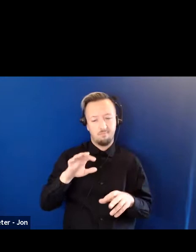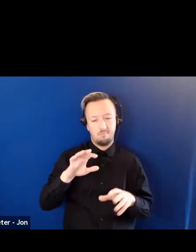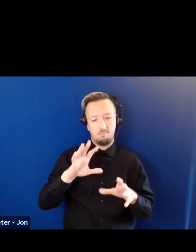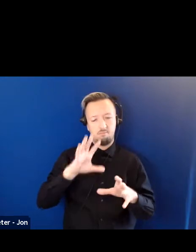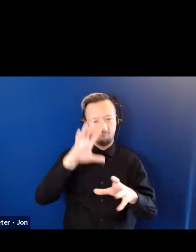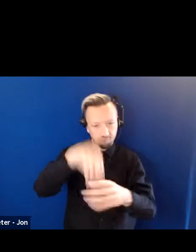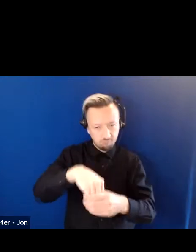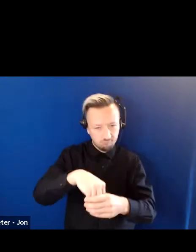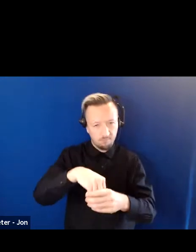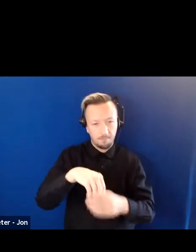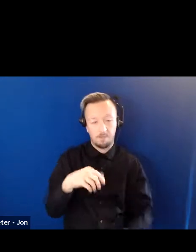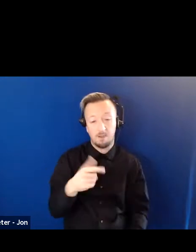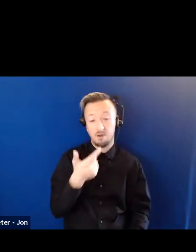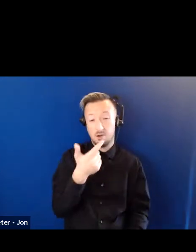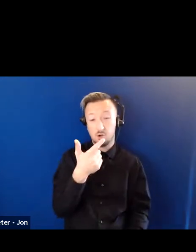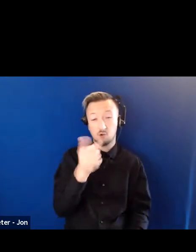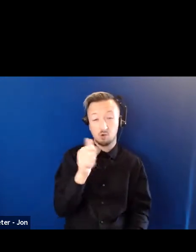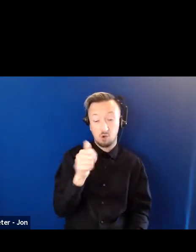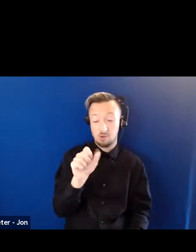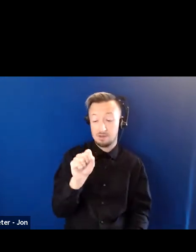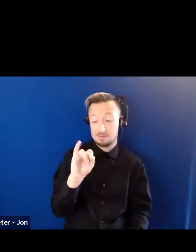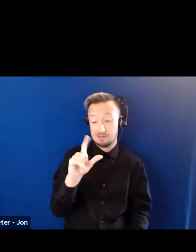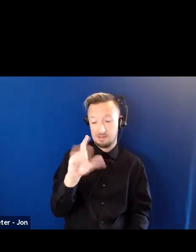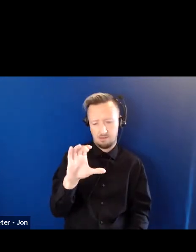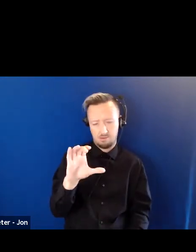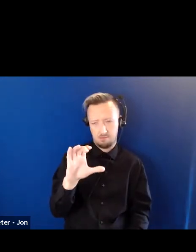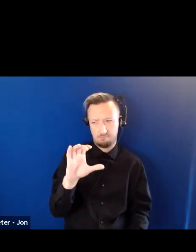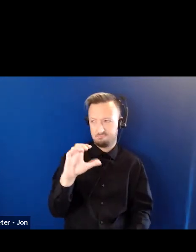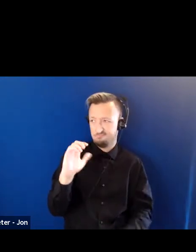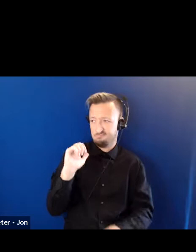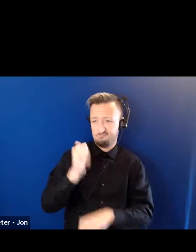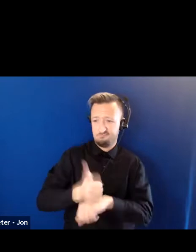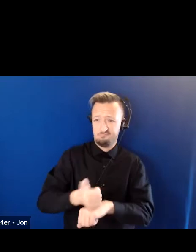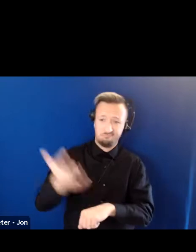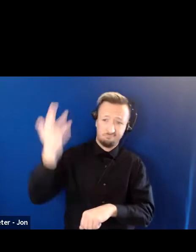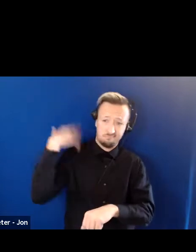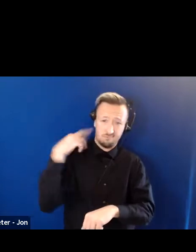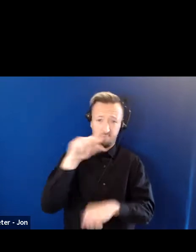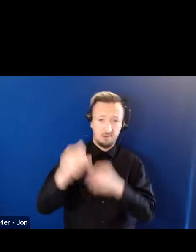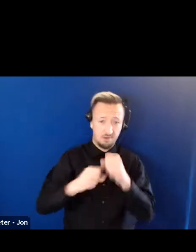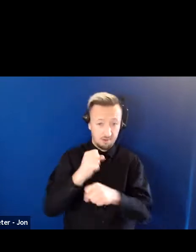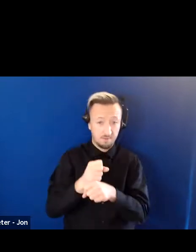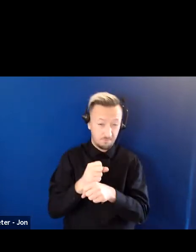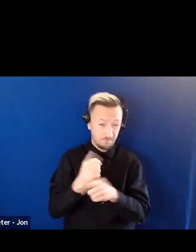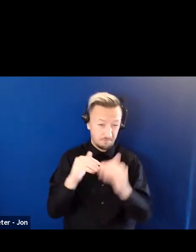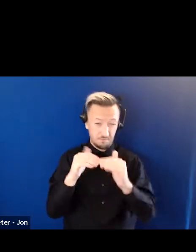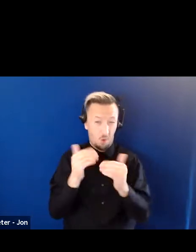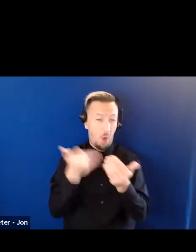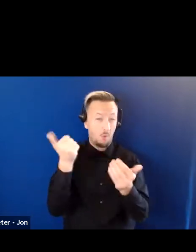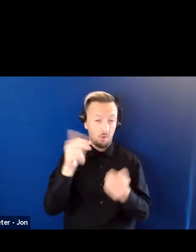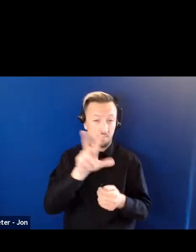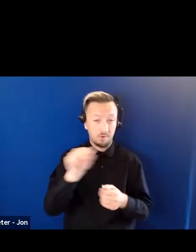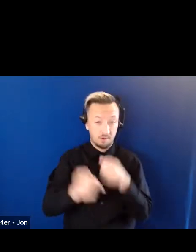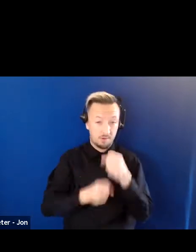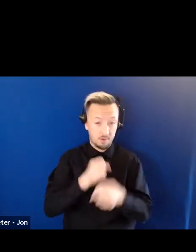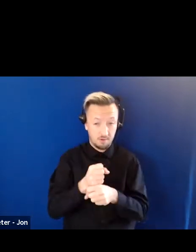The Georgia Silk has been around for, well, almost 30 years, just under 30 years.